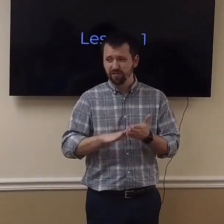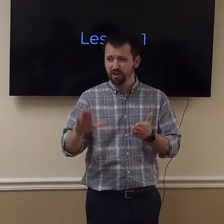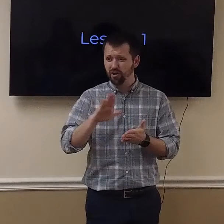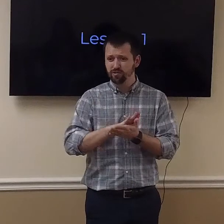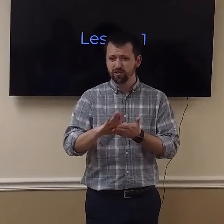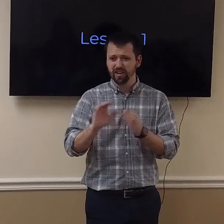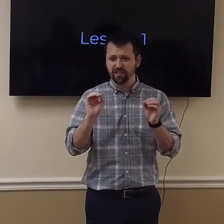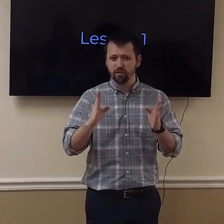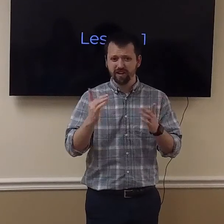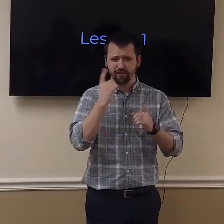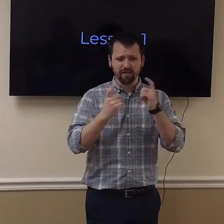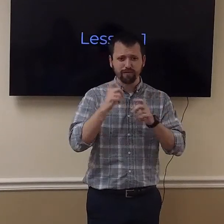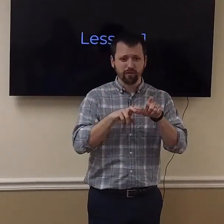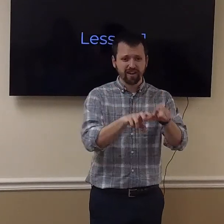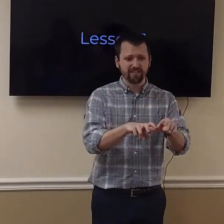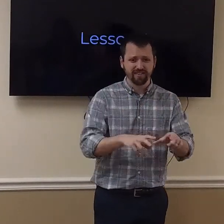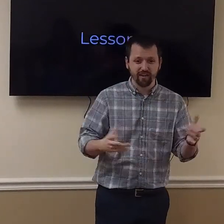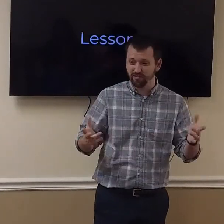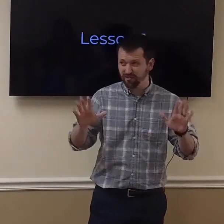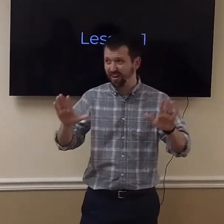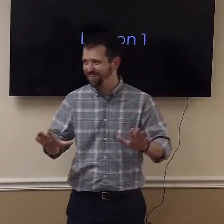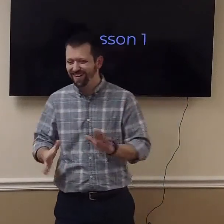in college, it was really nice. Nobody ever asked me for rides. So, it was great.